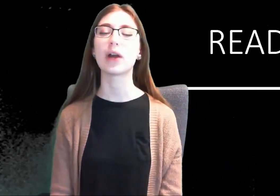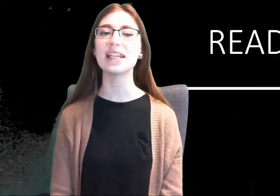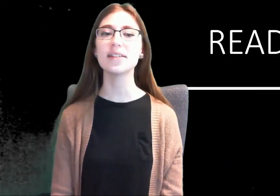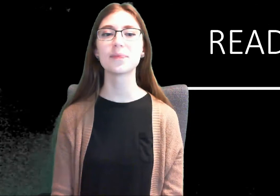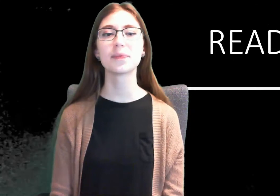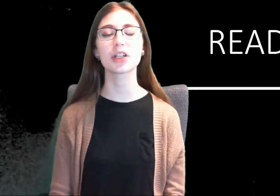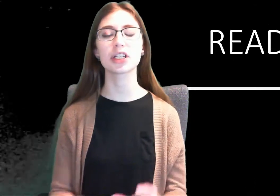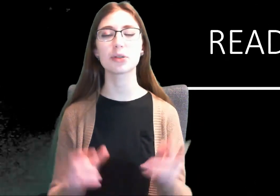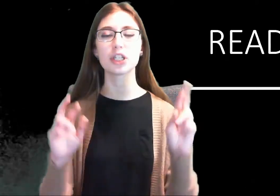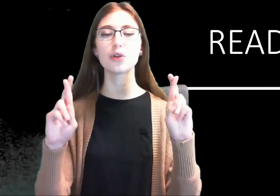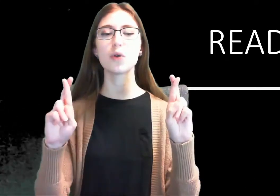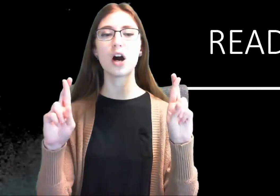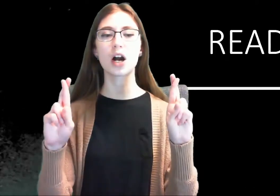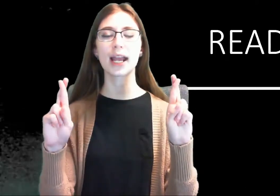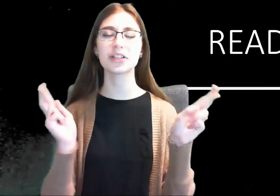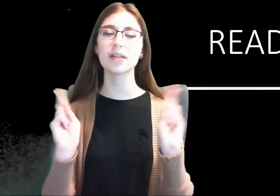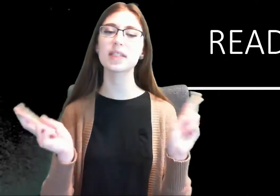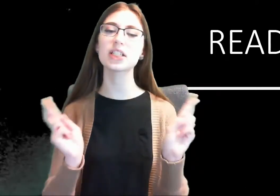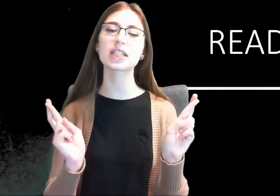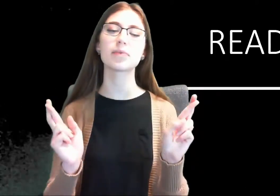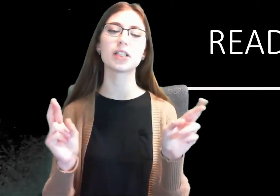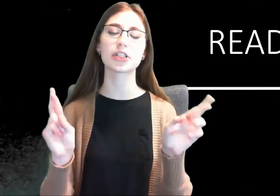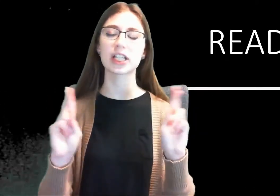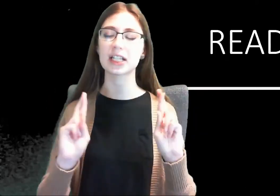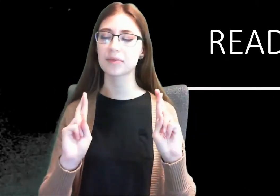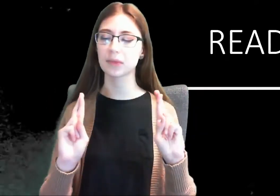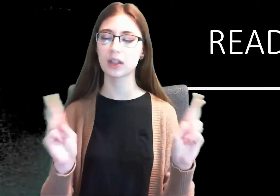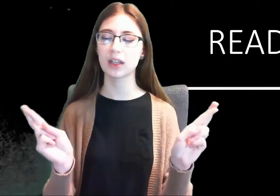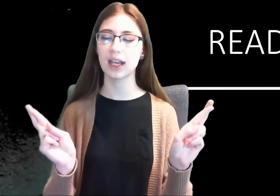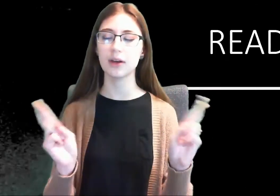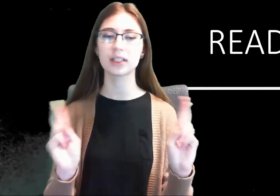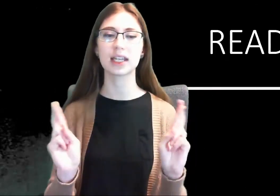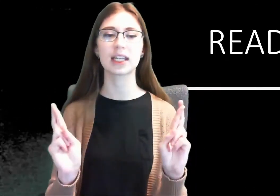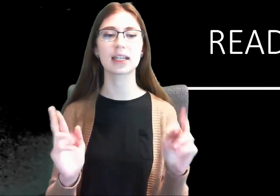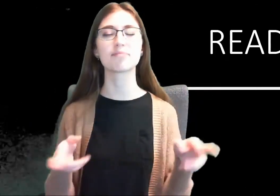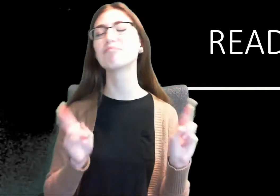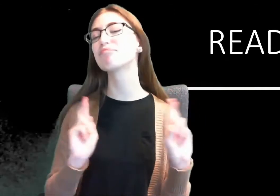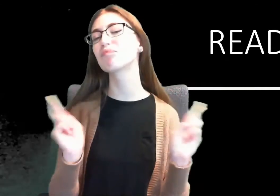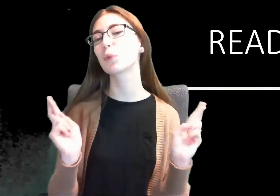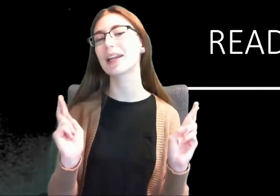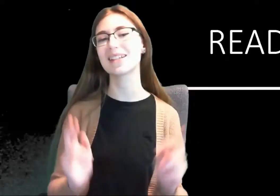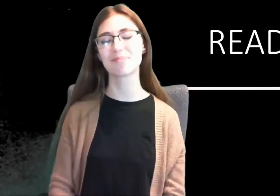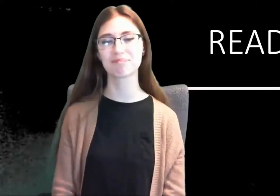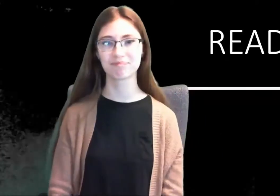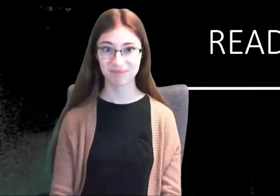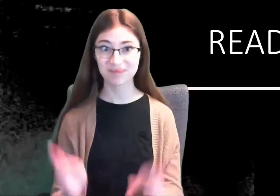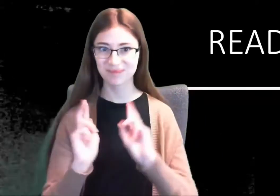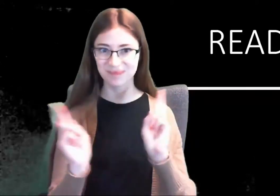Ready? You're going to do 2 R handshakes. Just give them a little shake. Out and then in again. Ready.